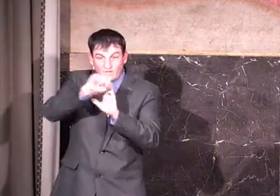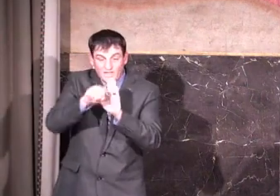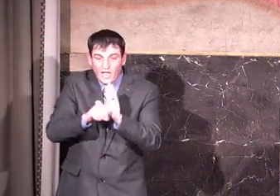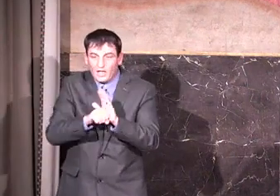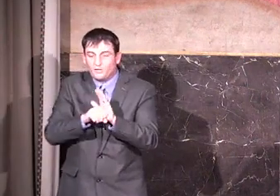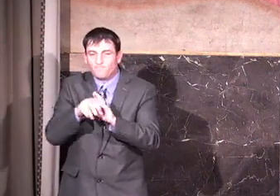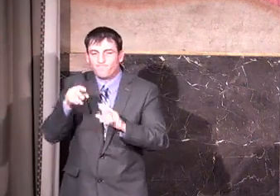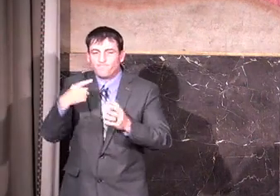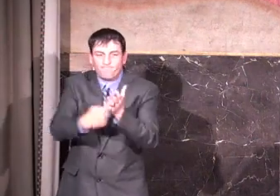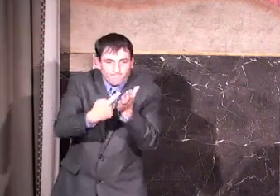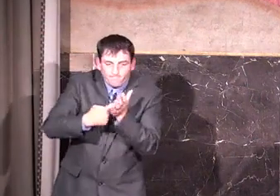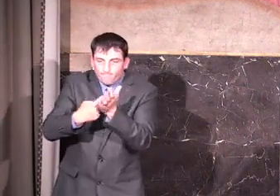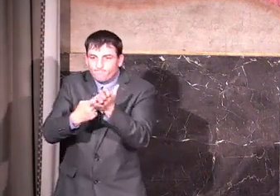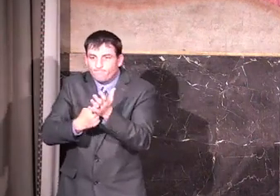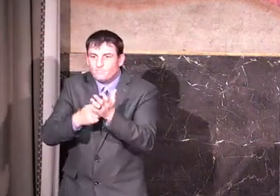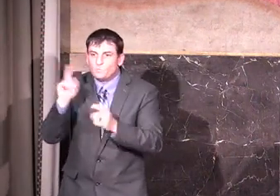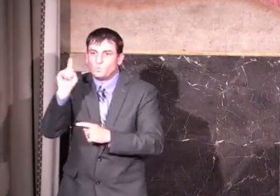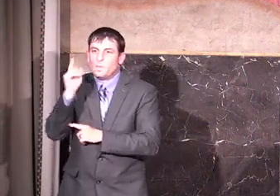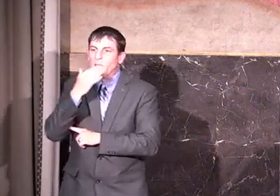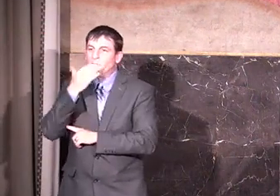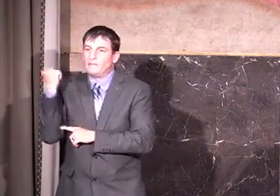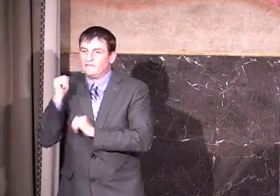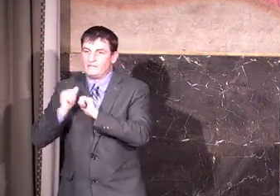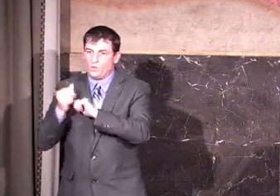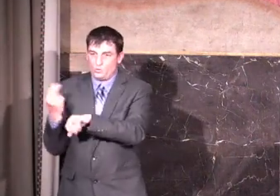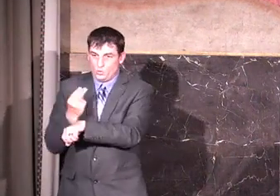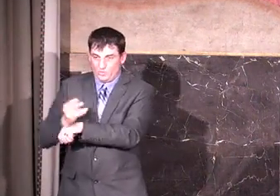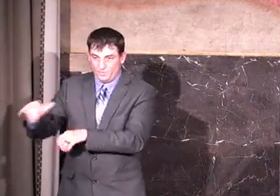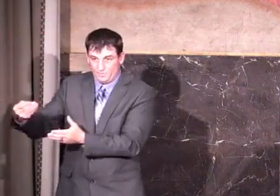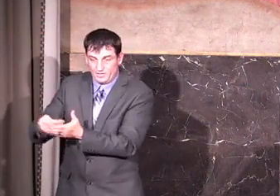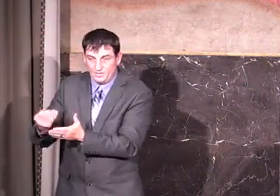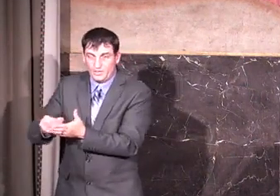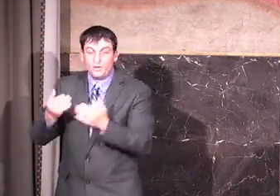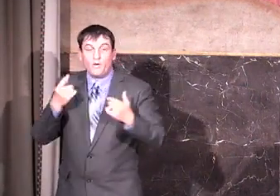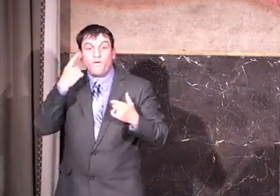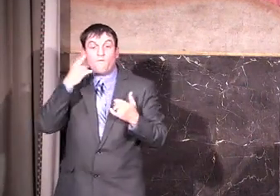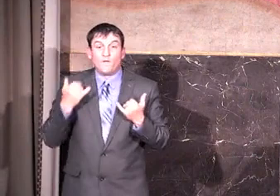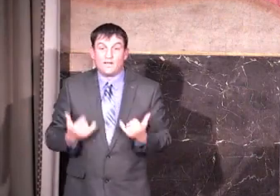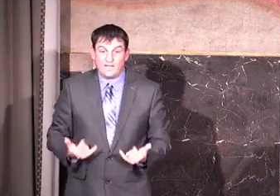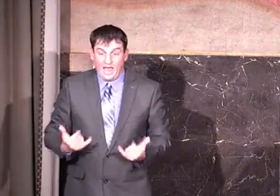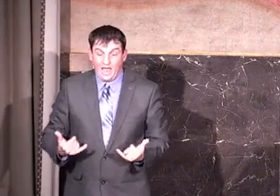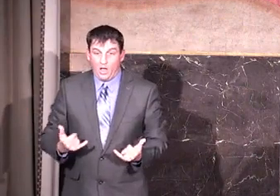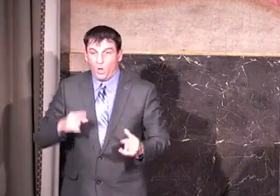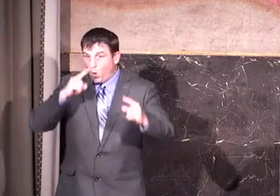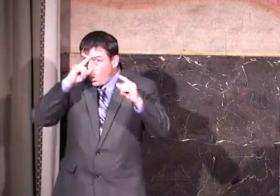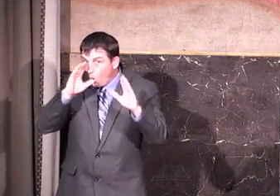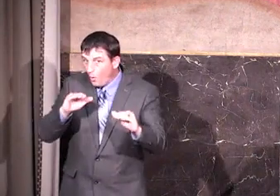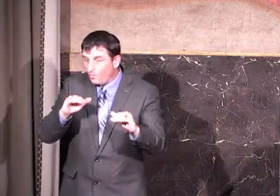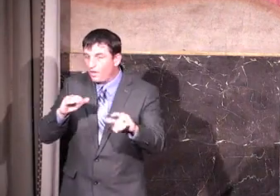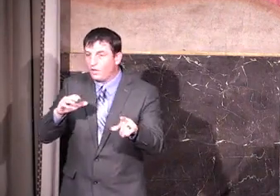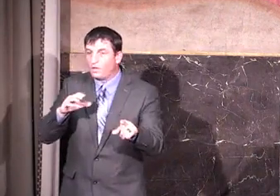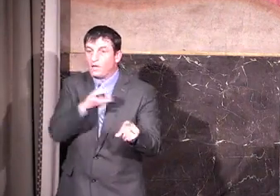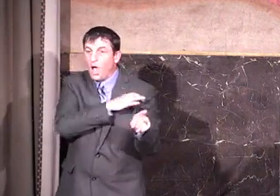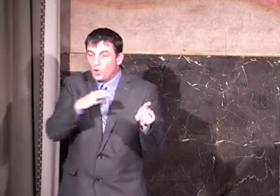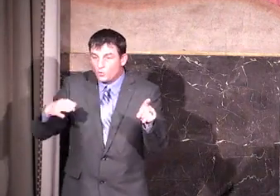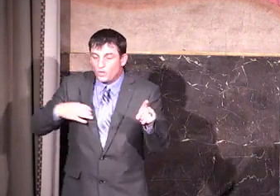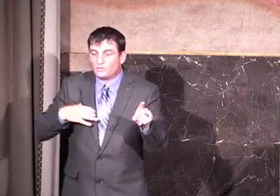best use. And in the meantime, it's our hope that Congress will take up